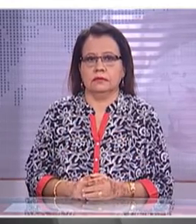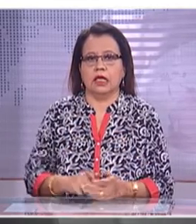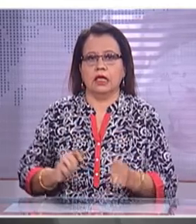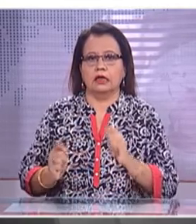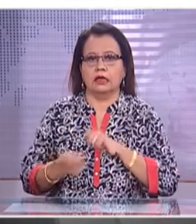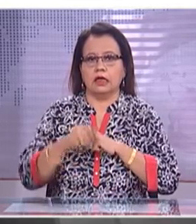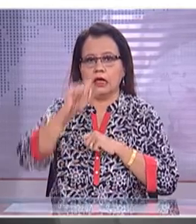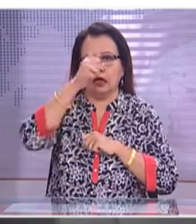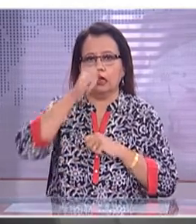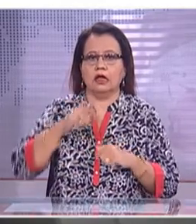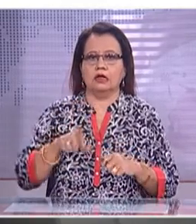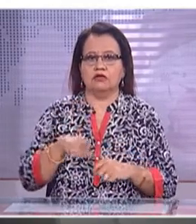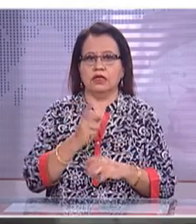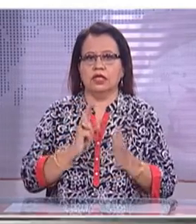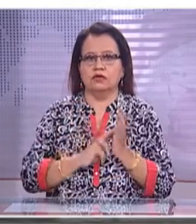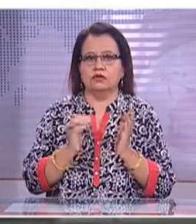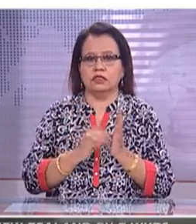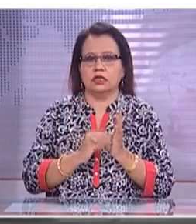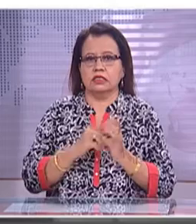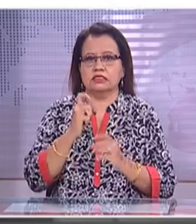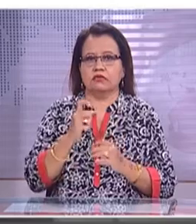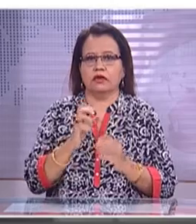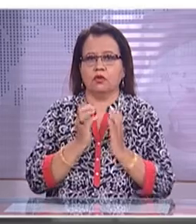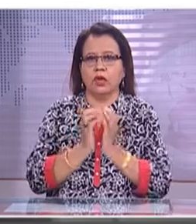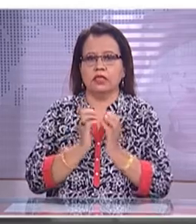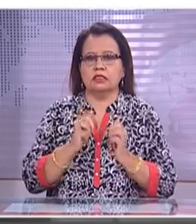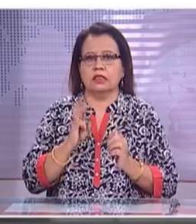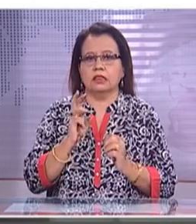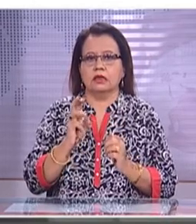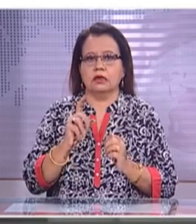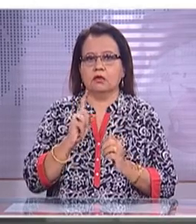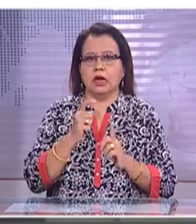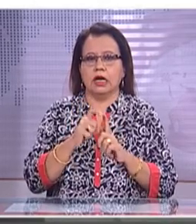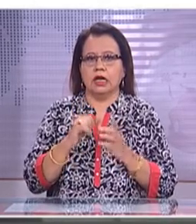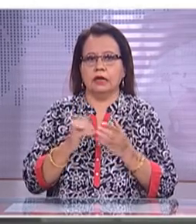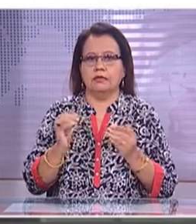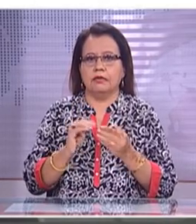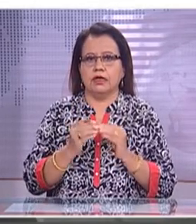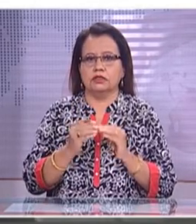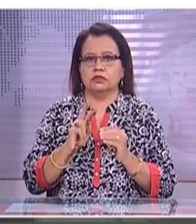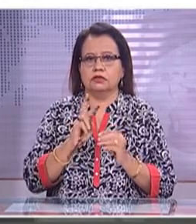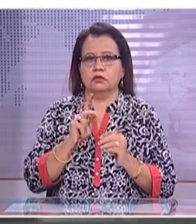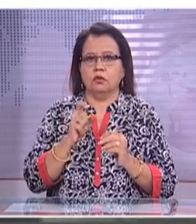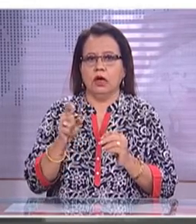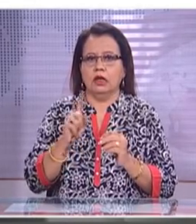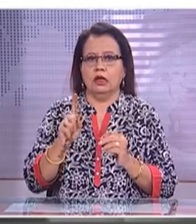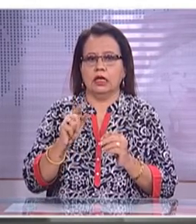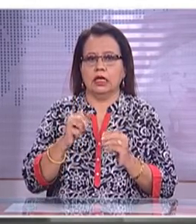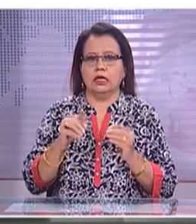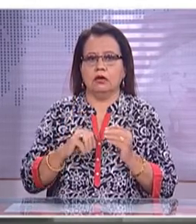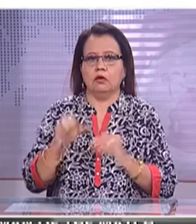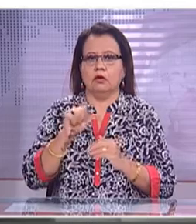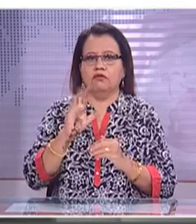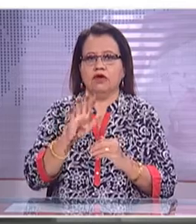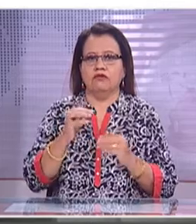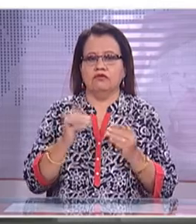And in cricket, India defeated New Zealand by 7 wickets in the third one-day international and take a 2-1 lead in the